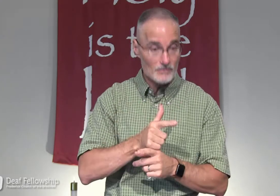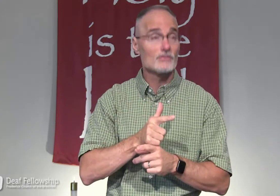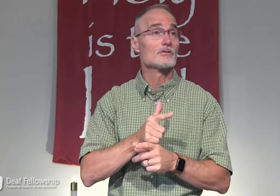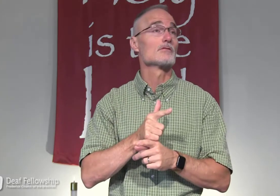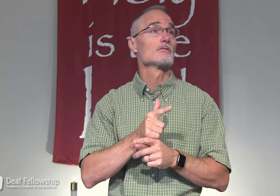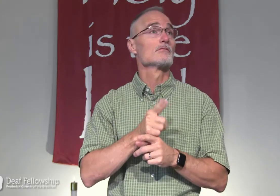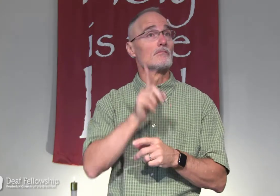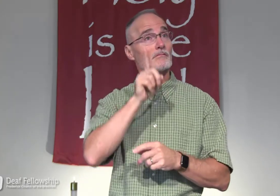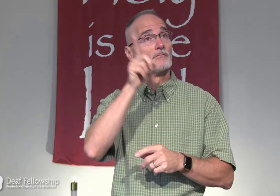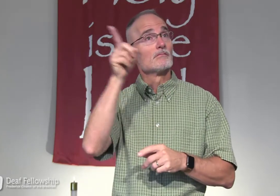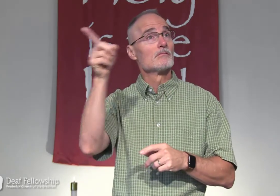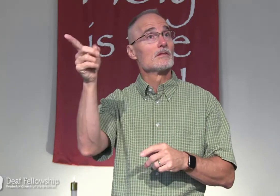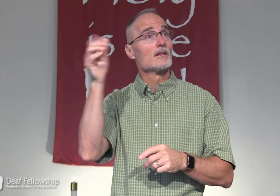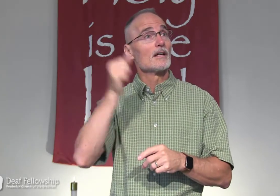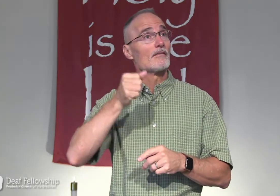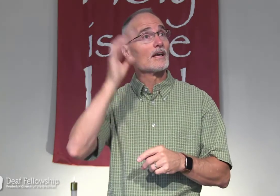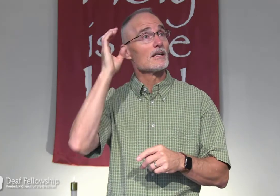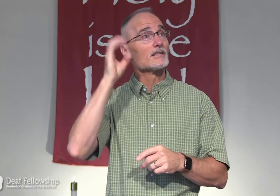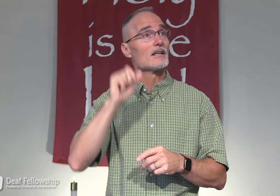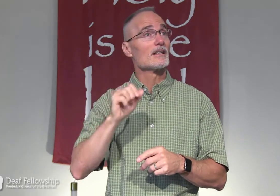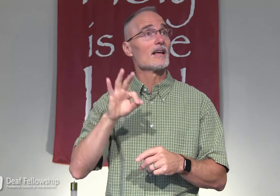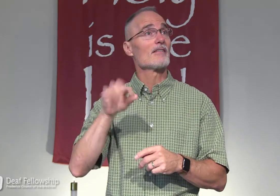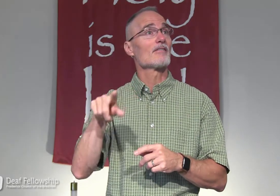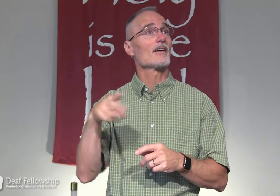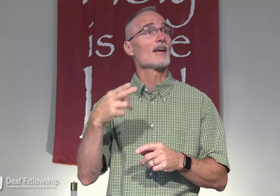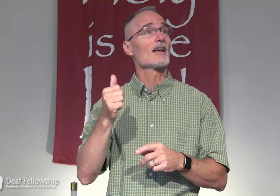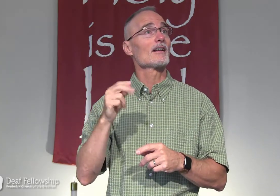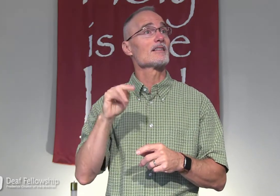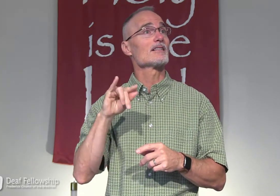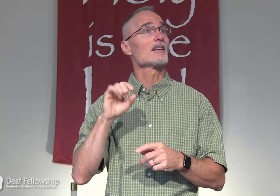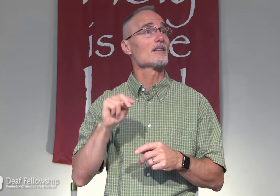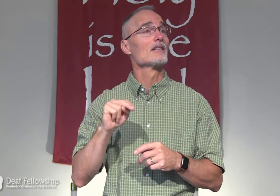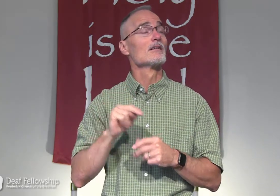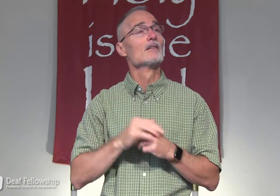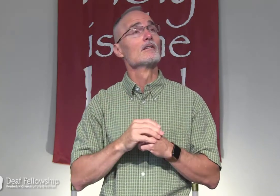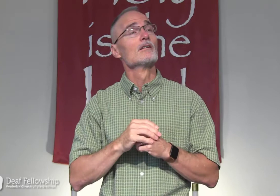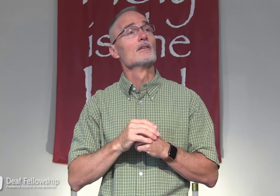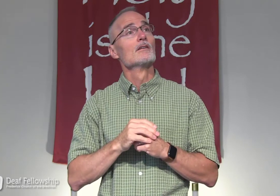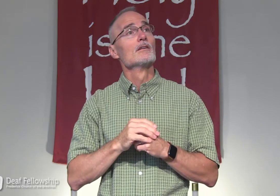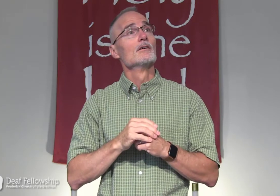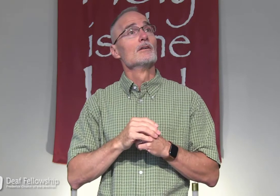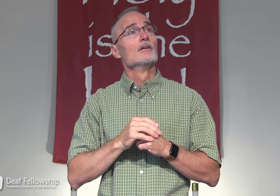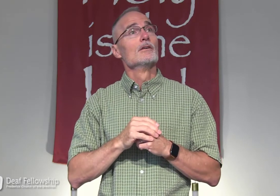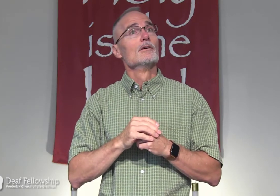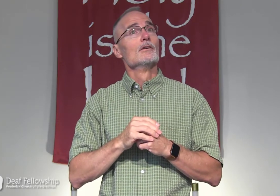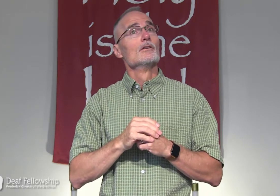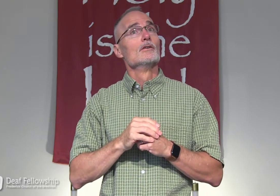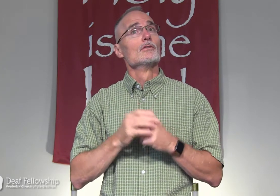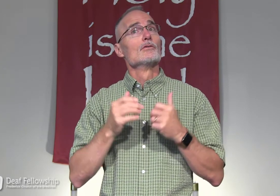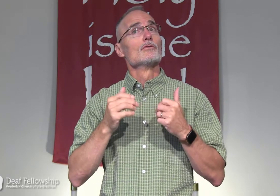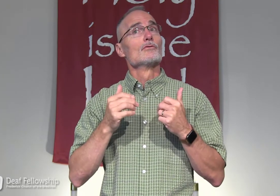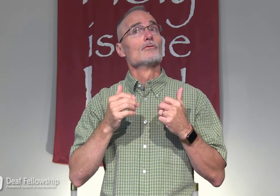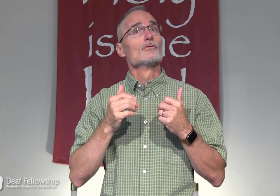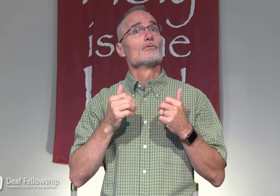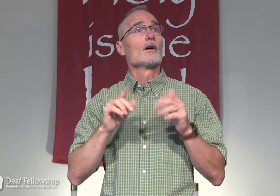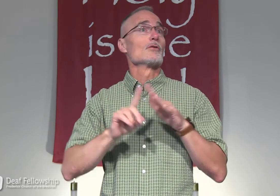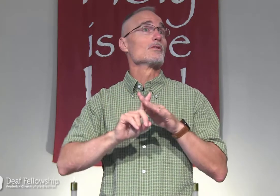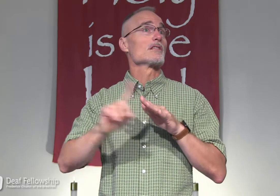And this morning, I want to lift up specifically our Christian brothers and sisters in Afghanistan.